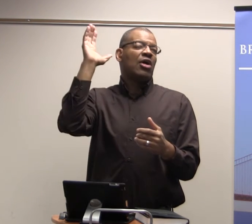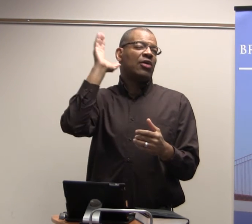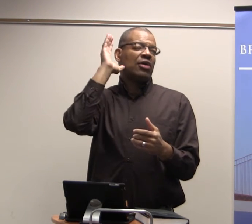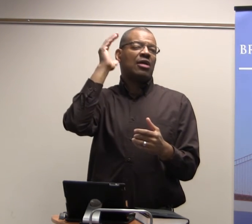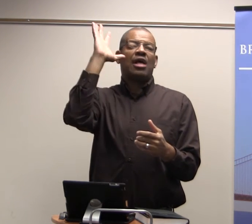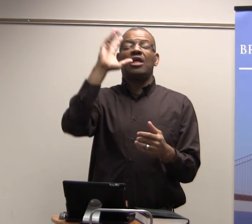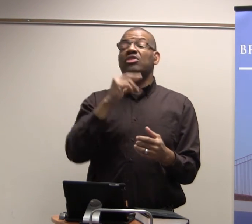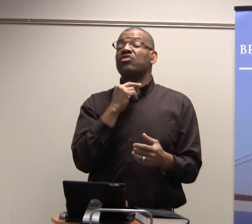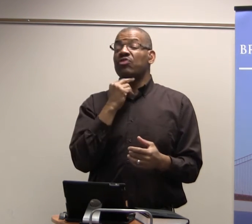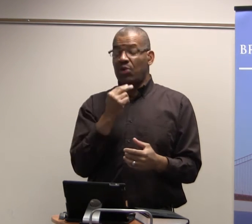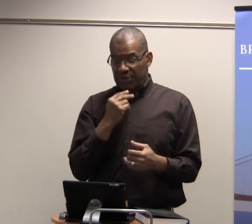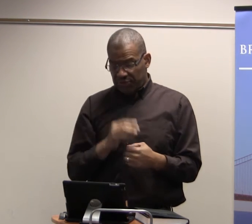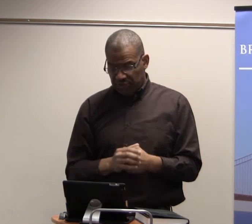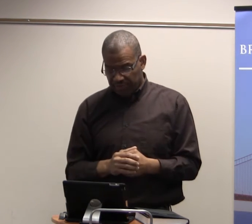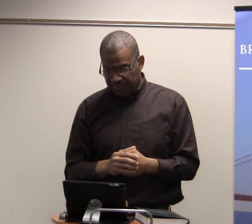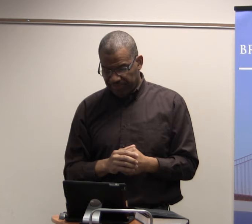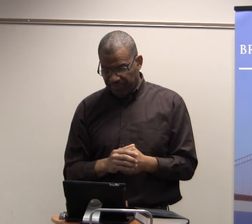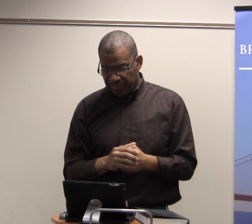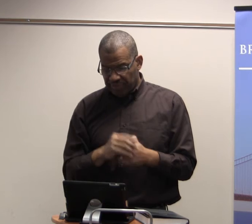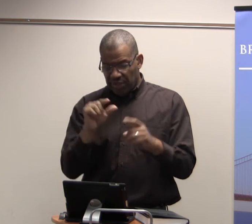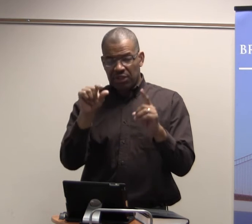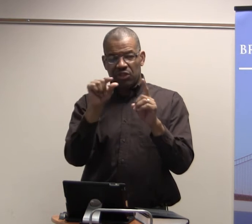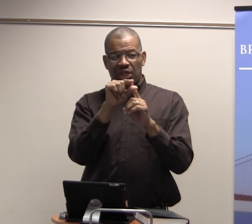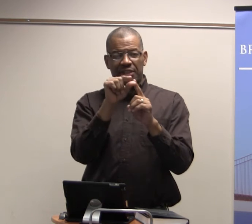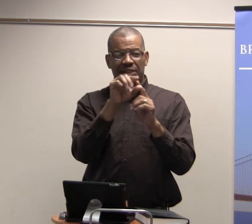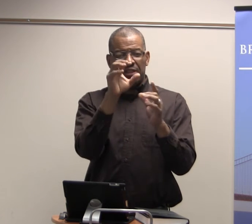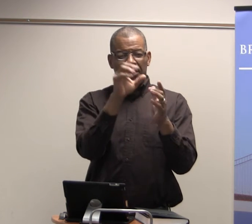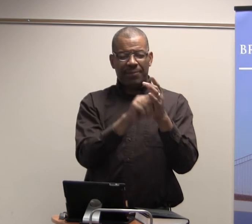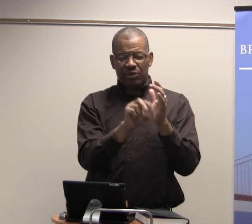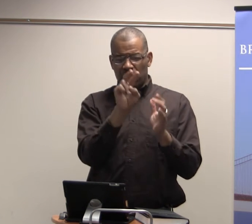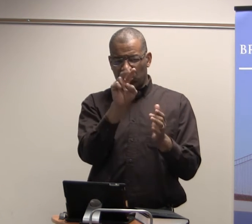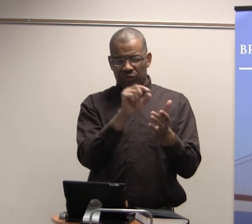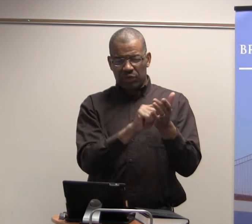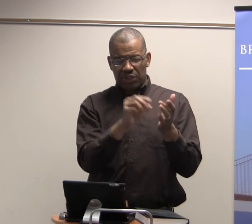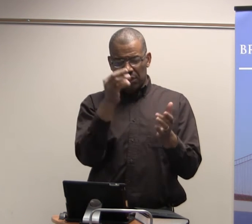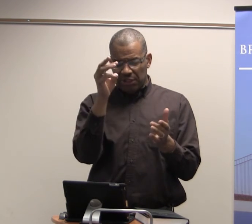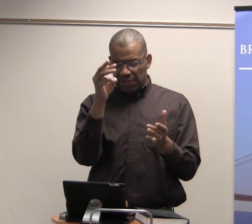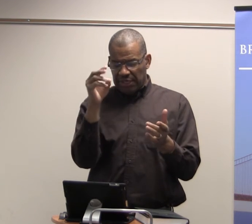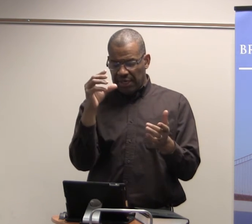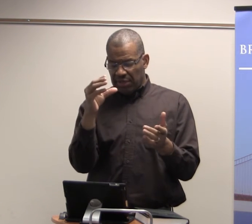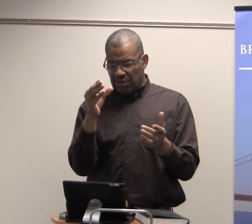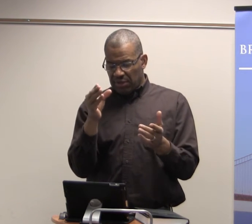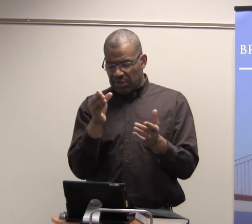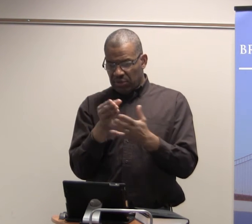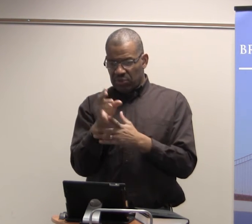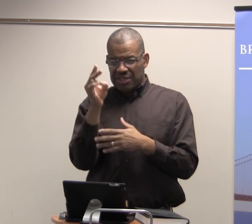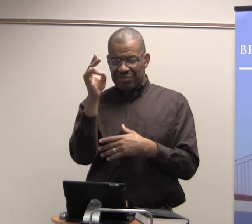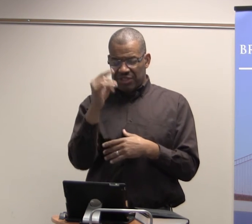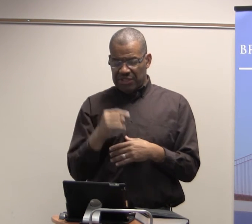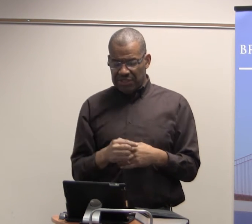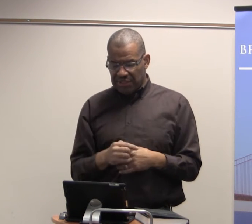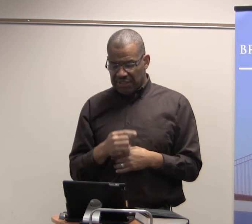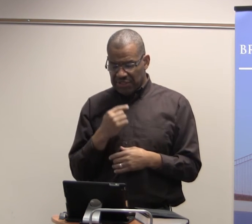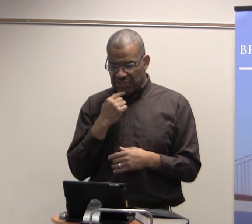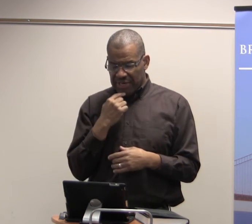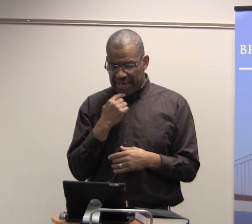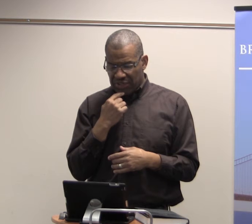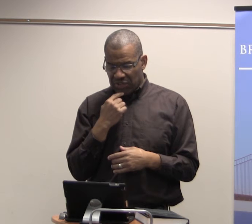heard God's voice. Genesis chapter 2, verse 16 through 17. It